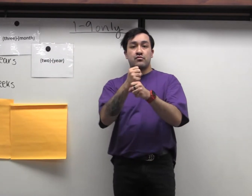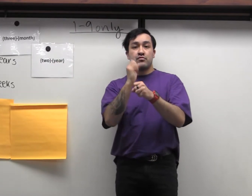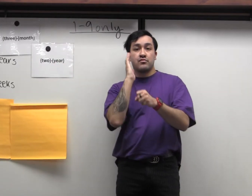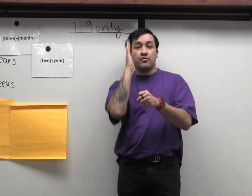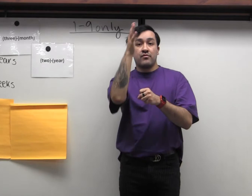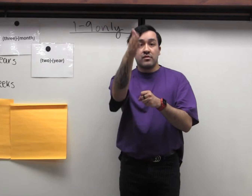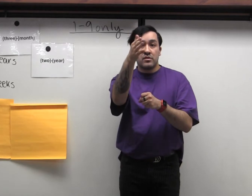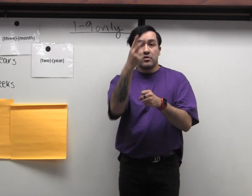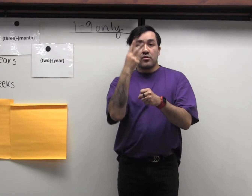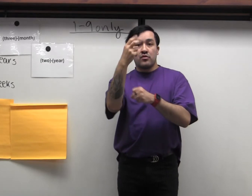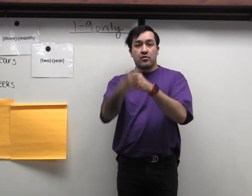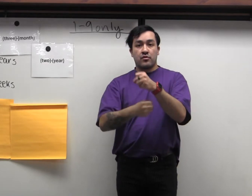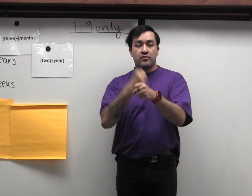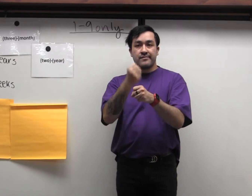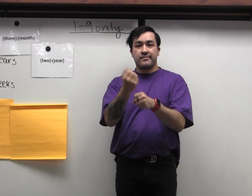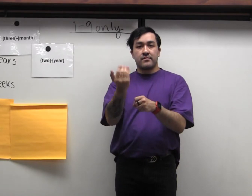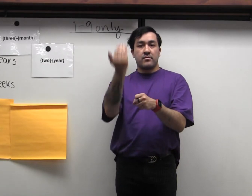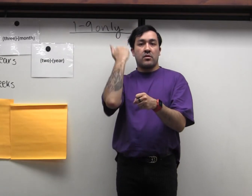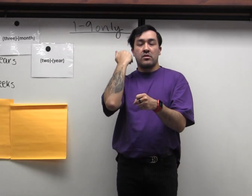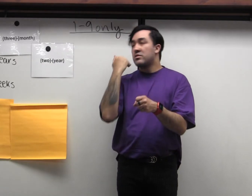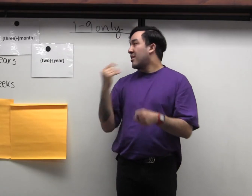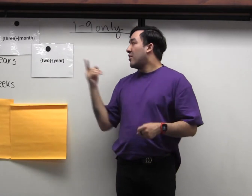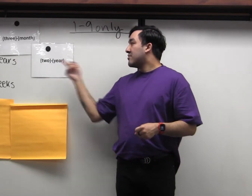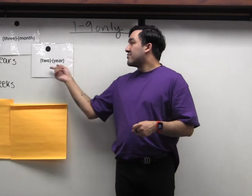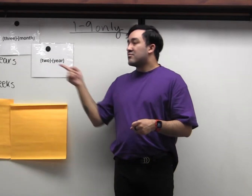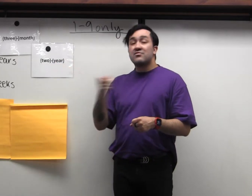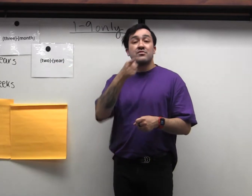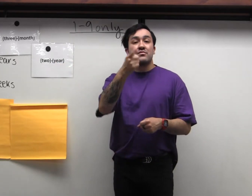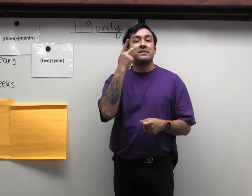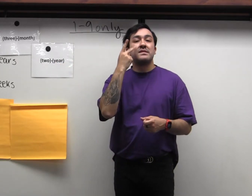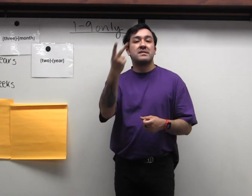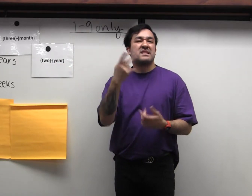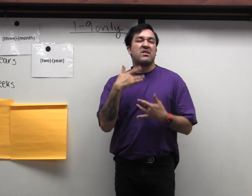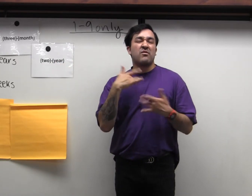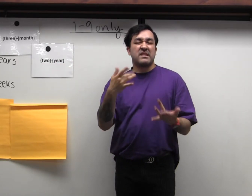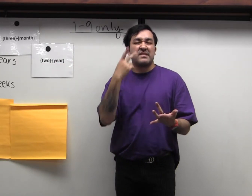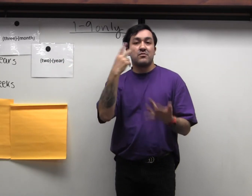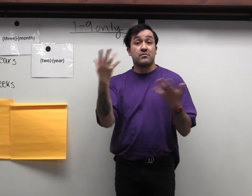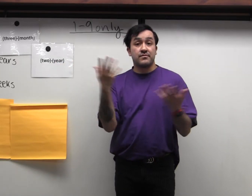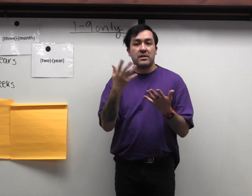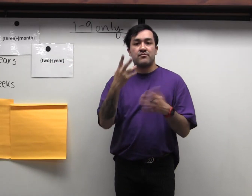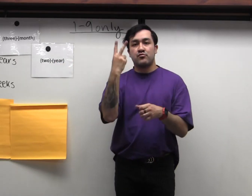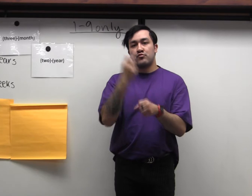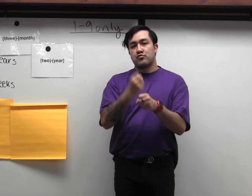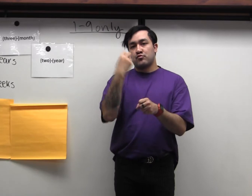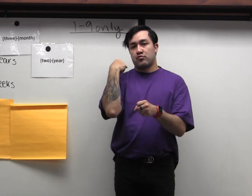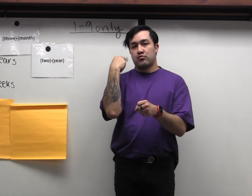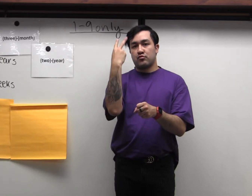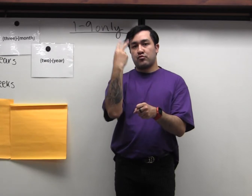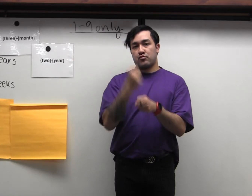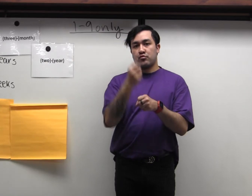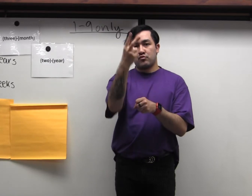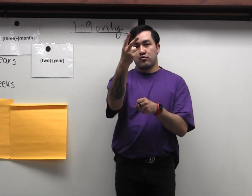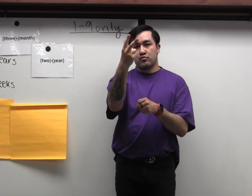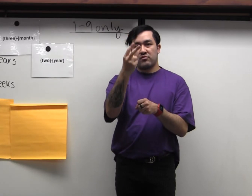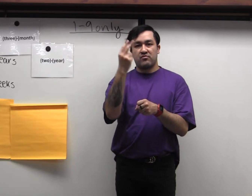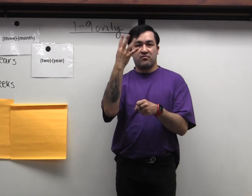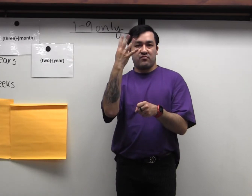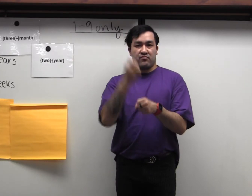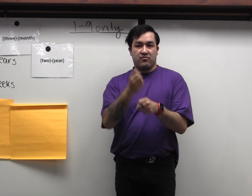Again, 2 years into the future or 2 years into the past is possible as well. And you tend to see this, you tend to see people shortcut